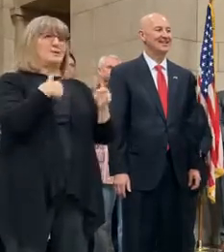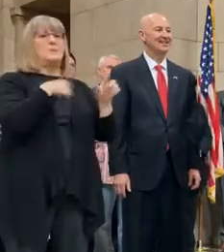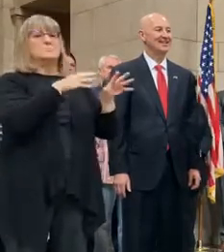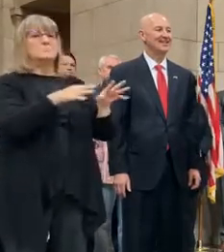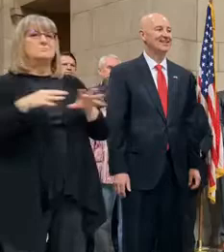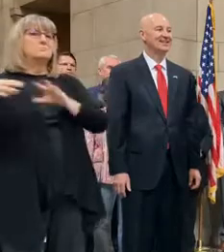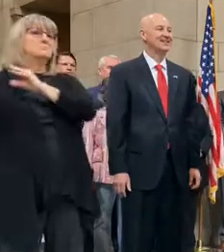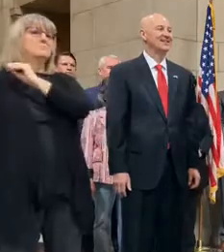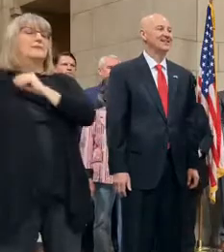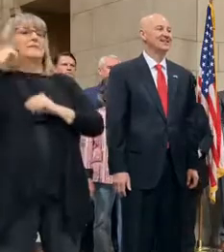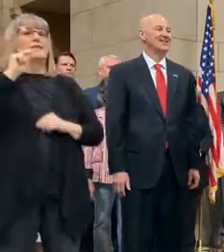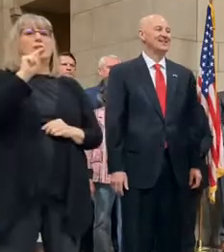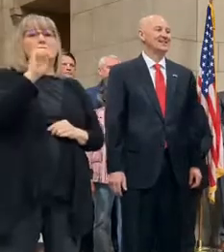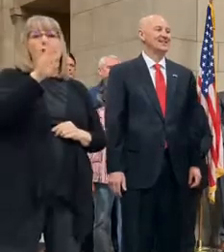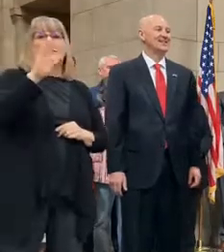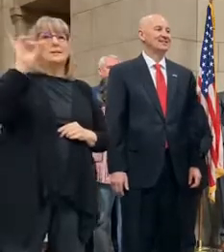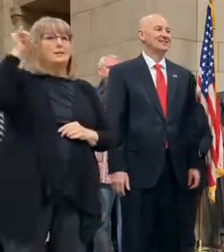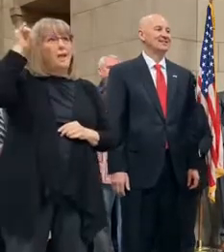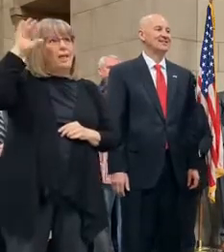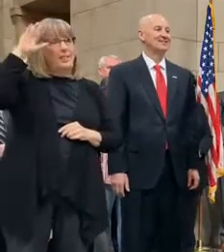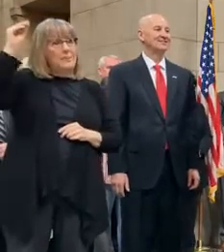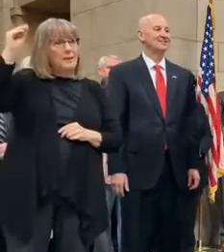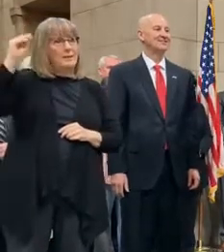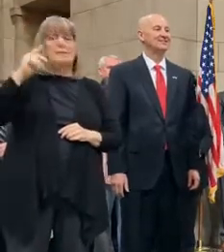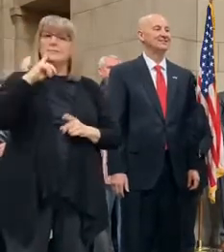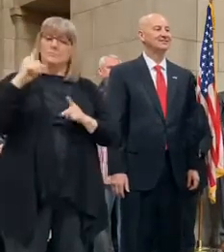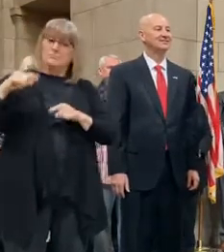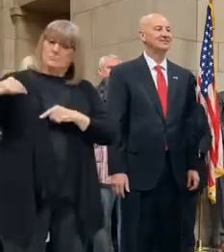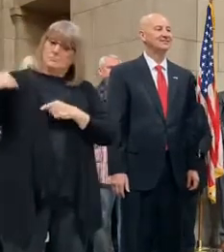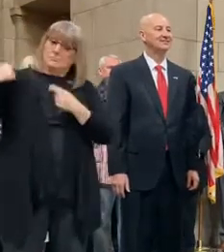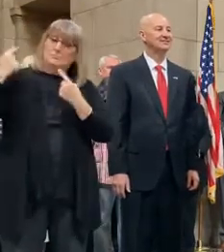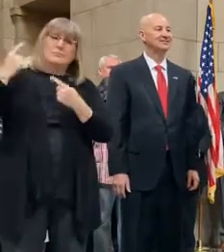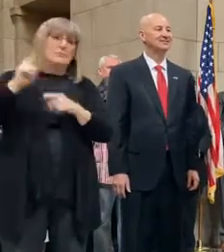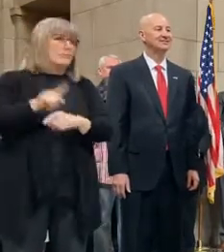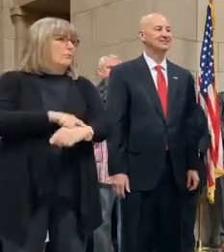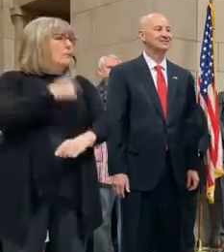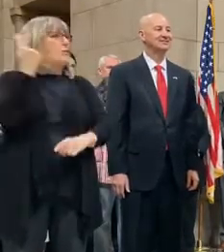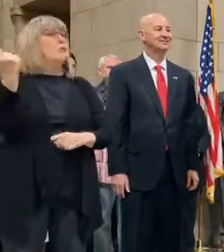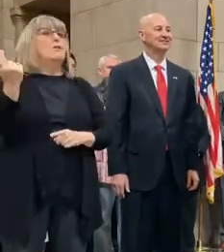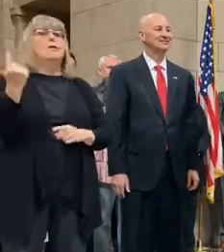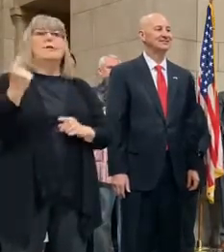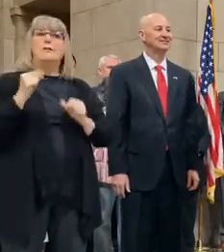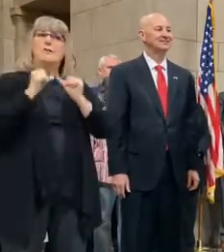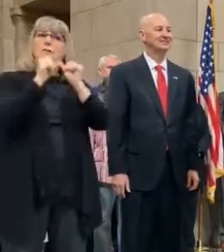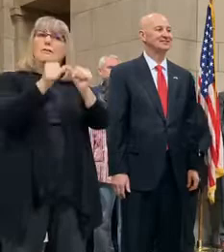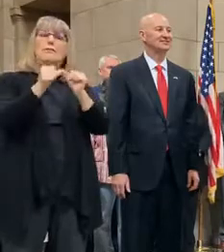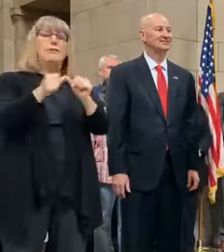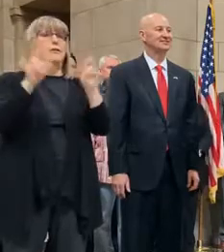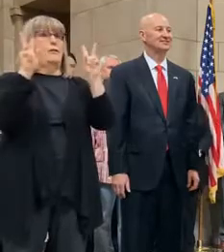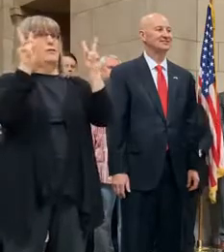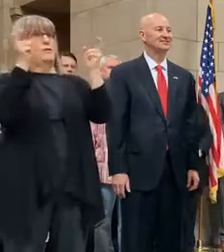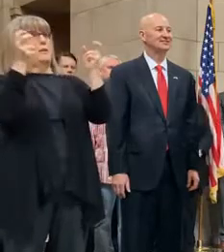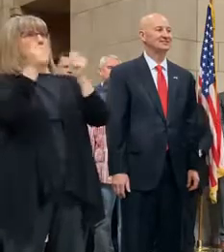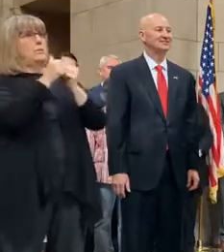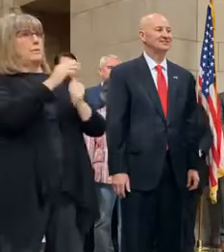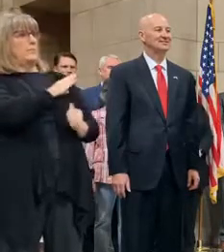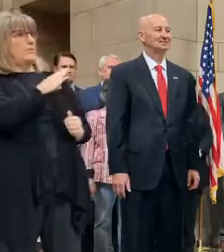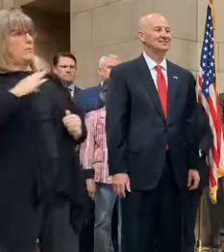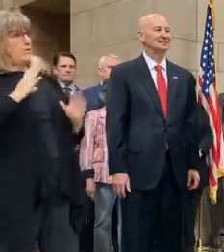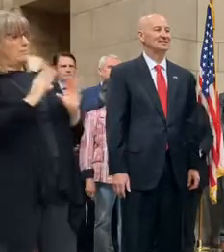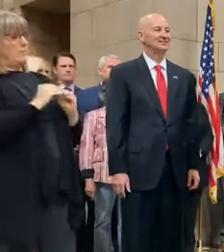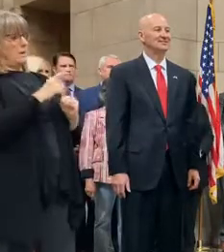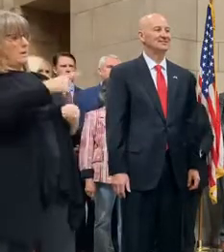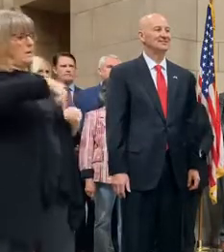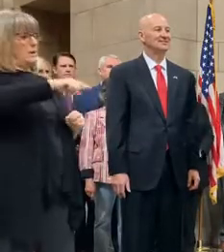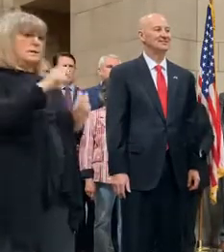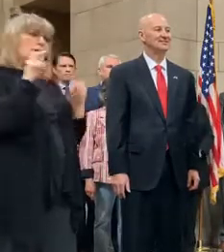Nebraska Cattlemen. This has been a long pull. It seems to be the theme every time we have a board meeting with cattlemen that